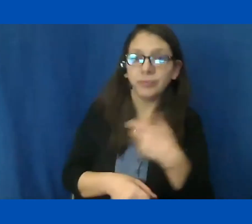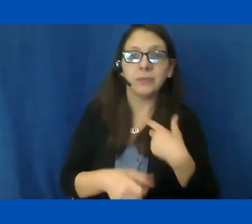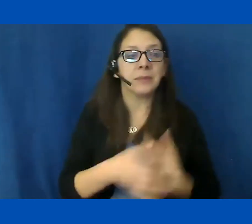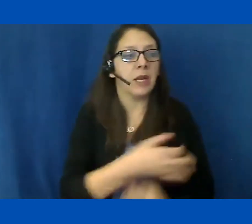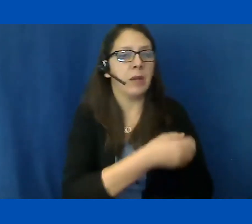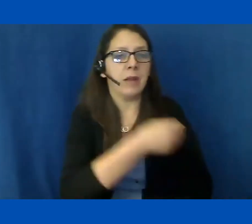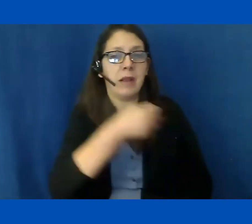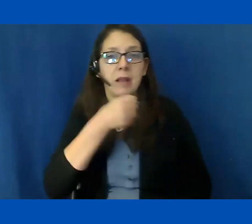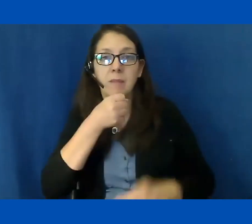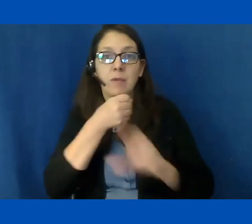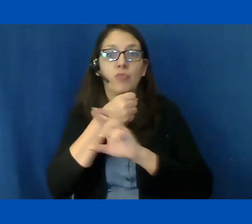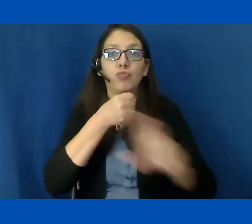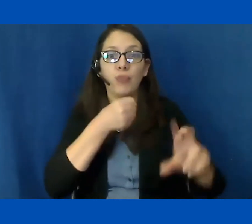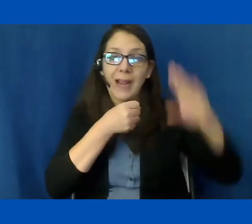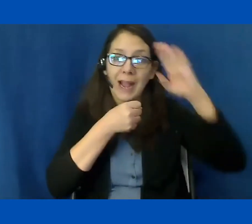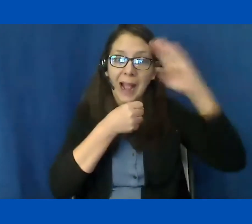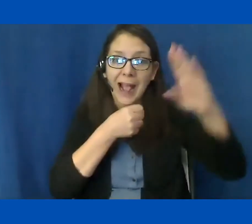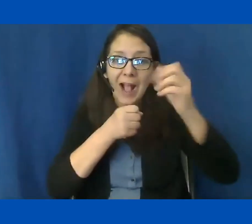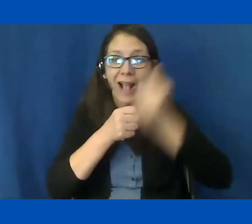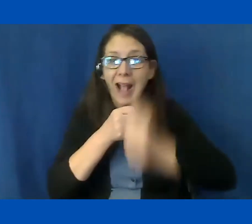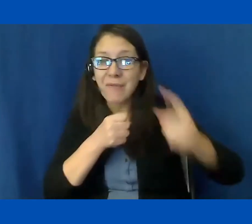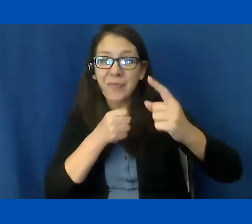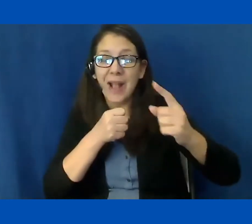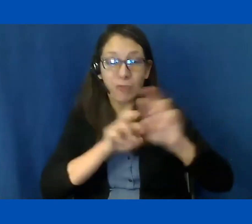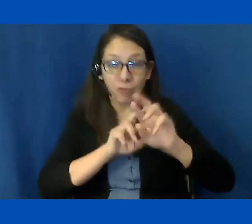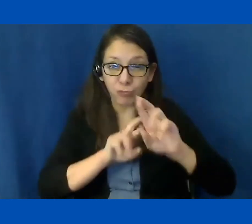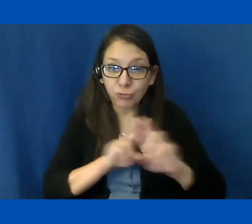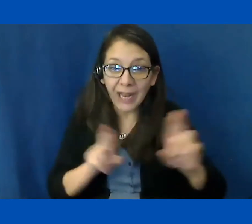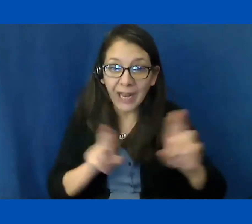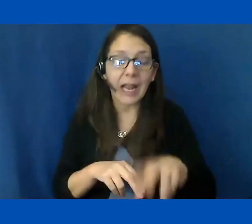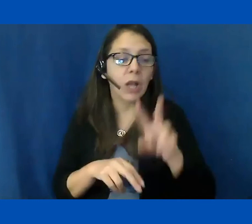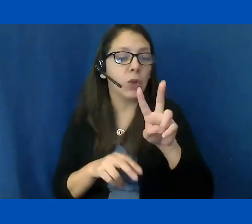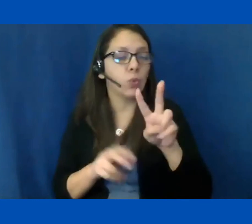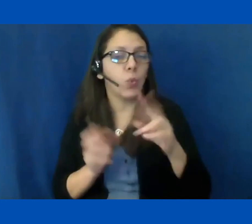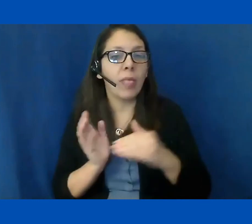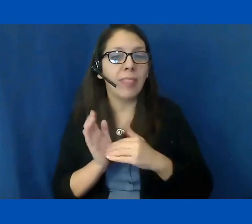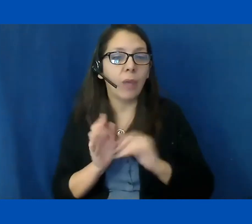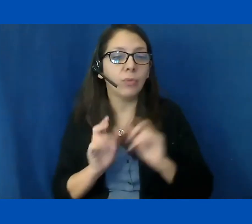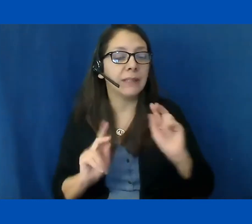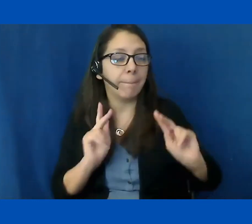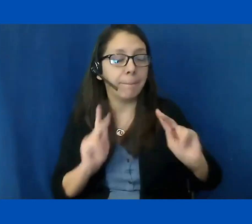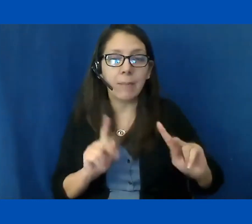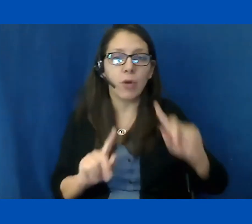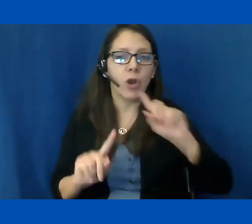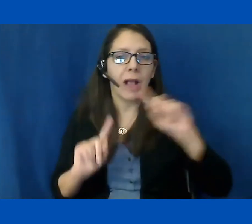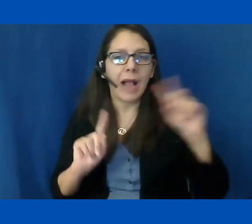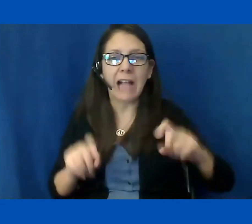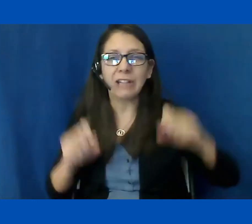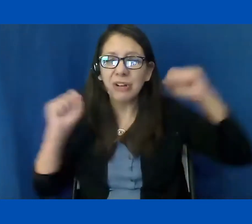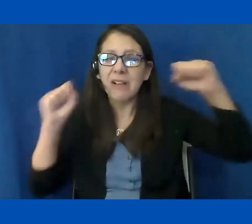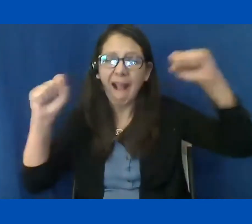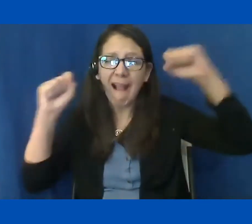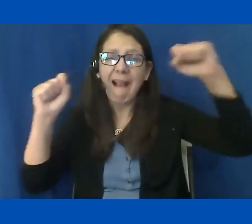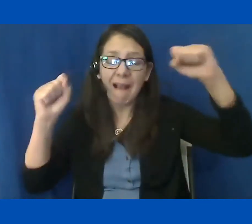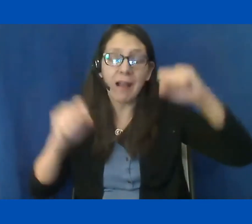hey, everybody, can you hear me? And having 2,000 people respond back, yes,